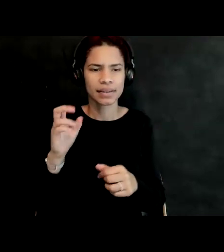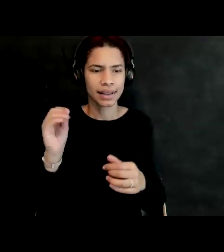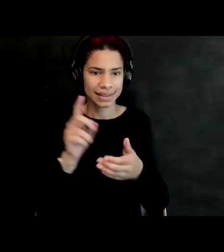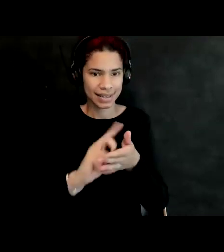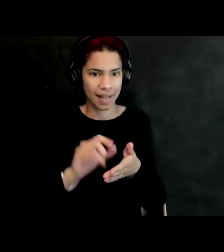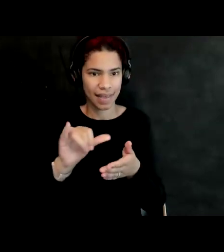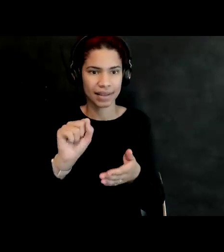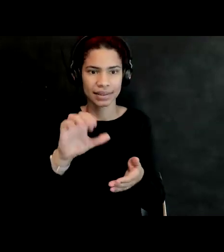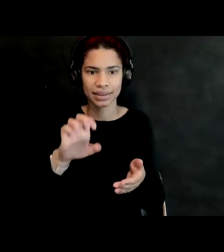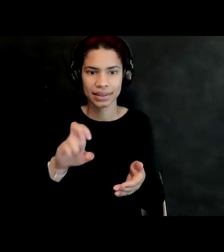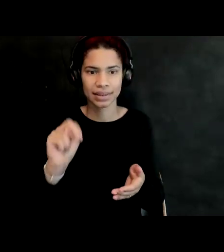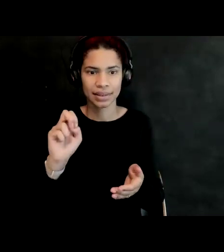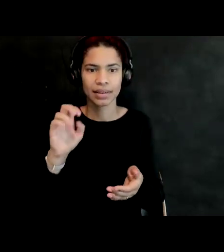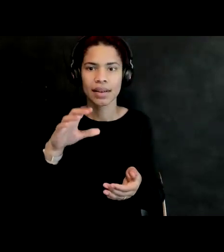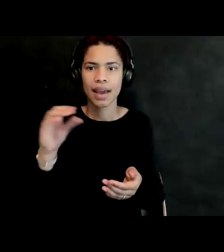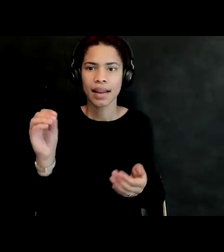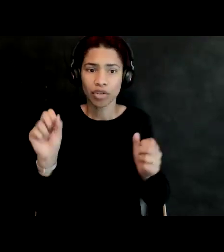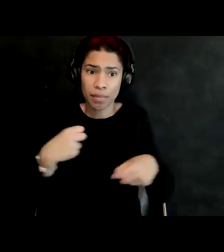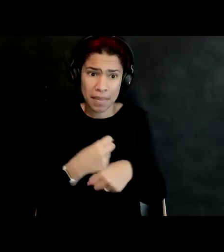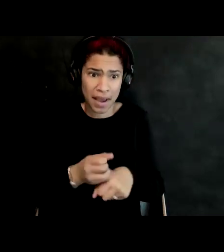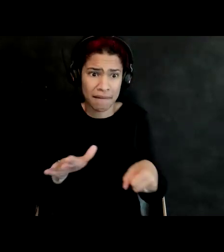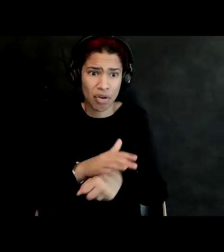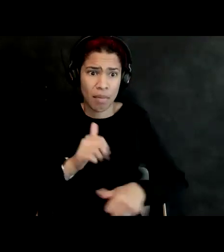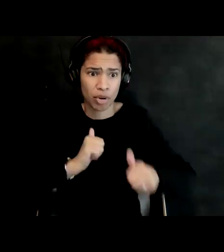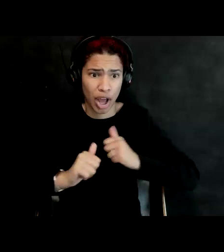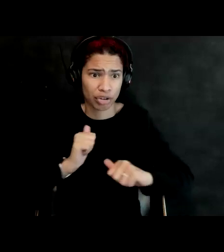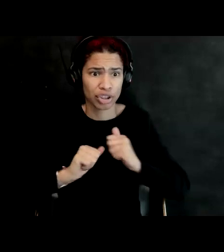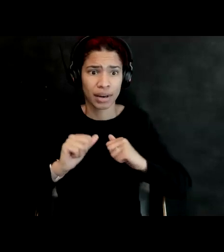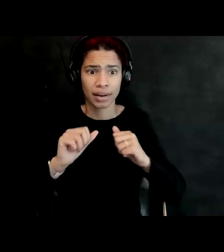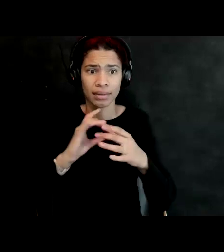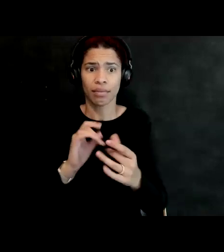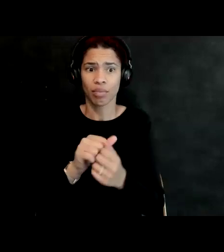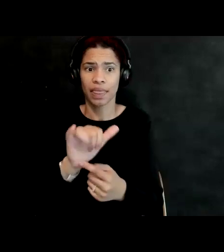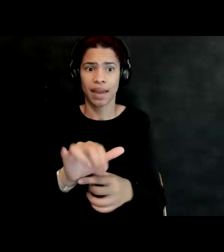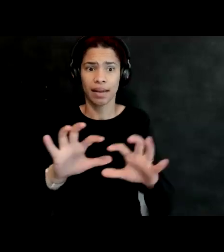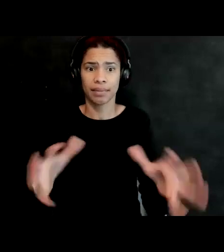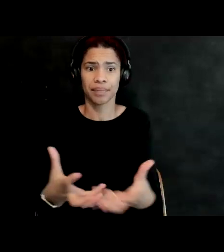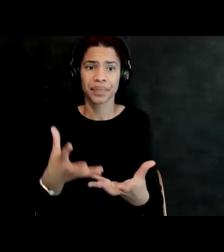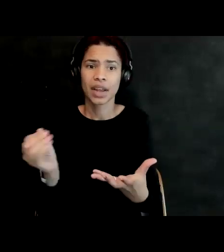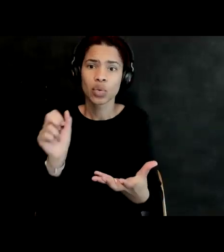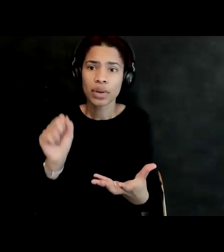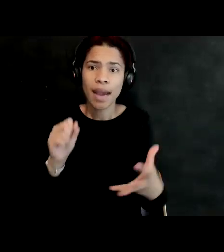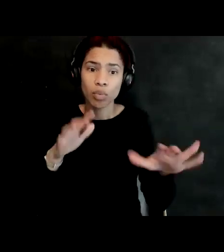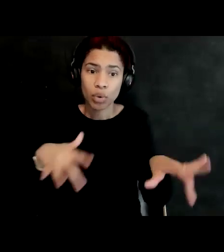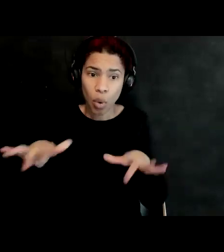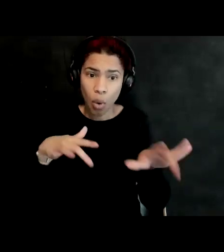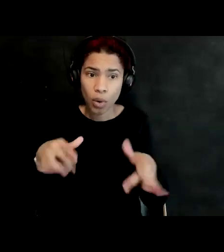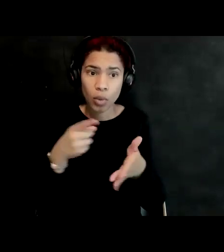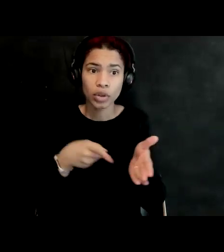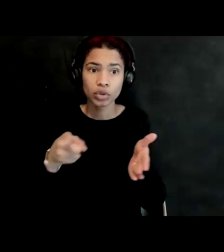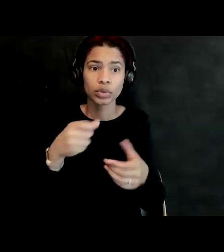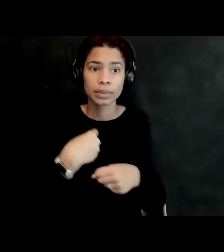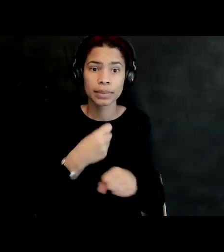an entire, excuse me, production around that. And you can record what you create because